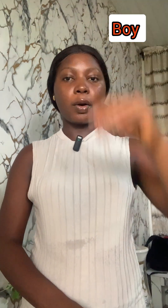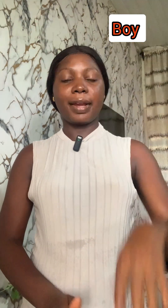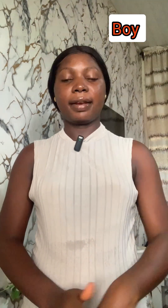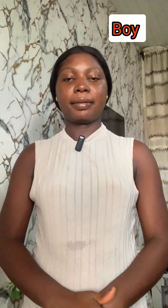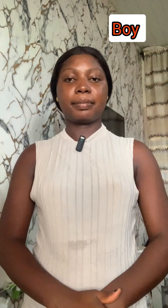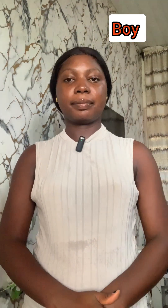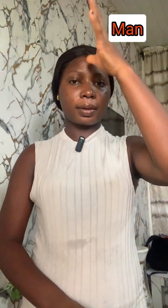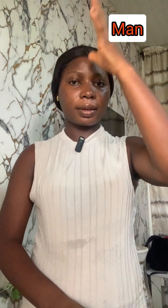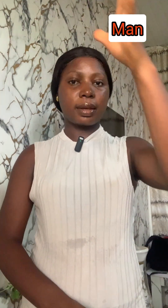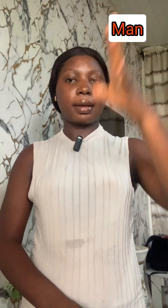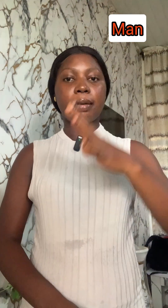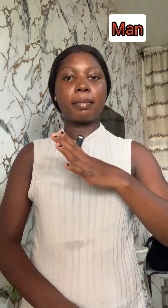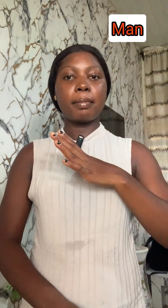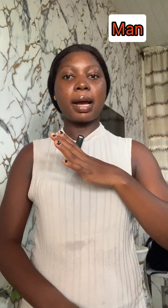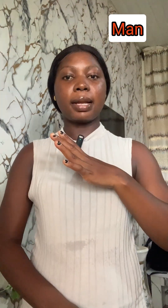Boy. Man.